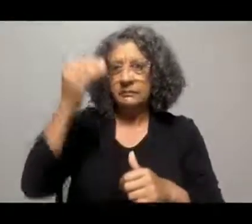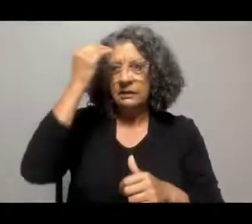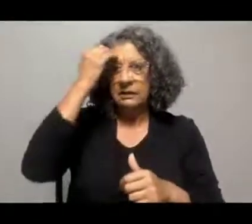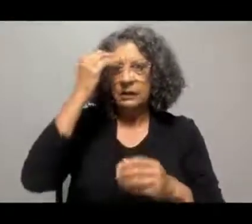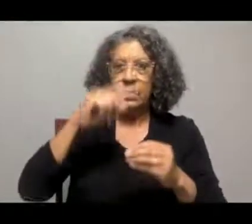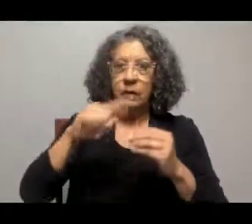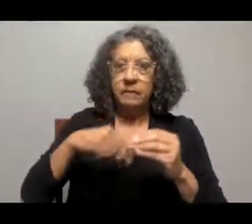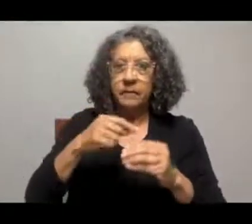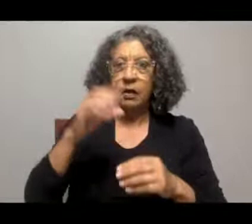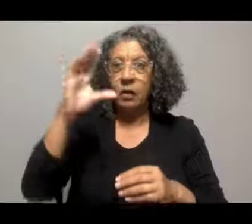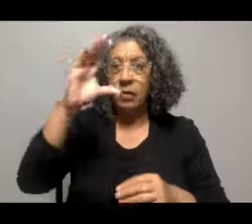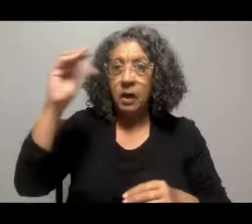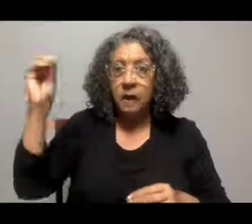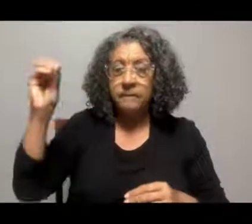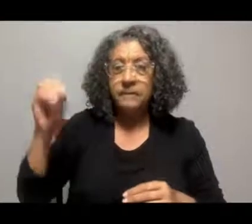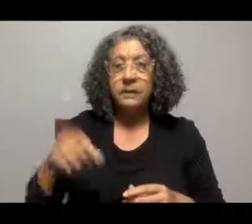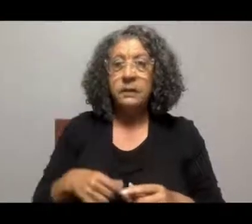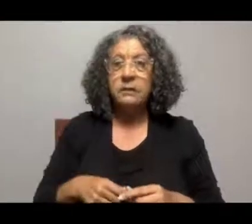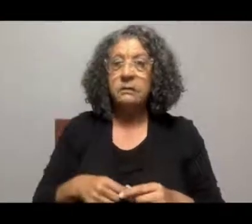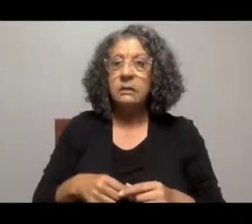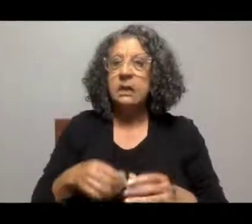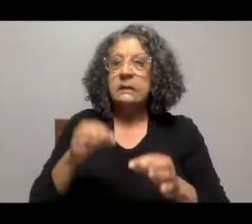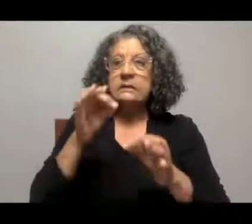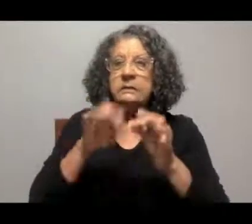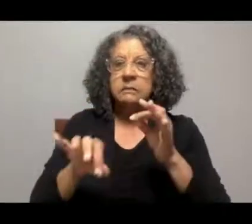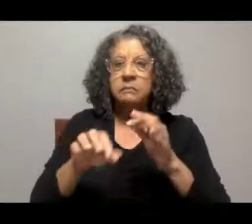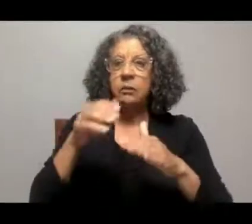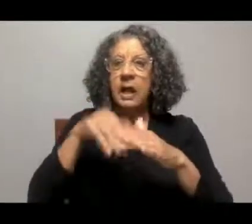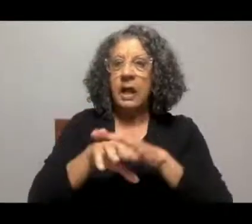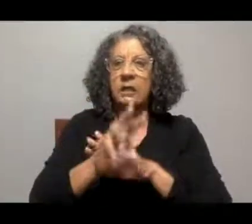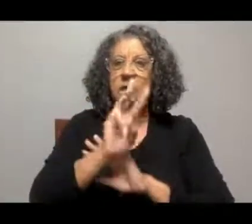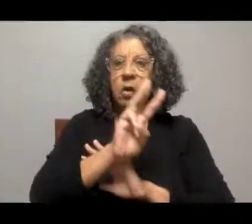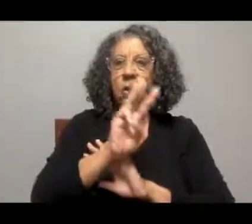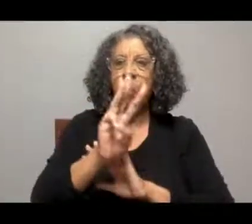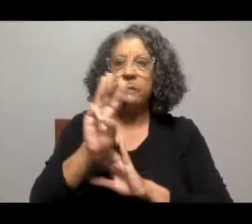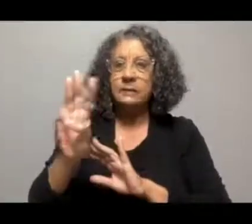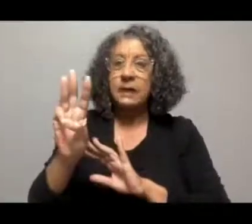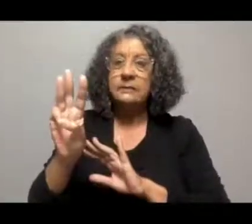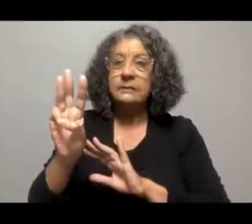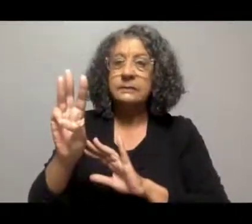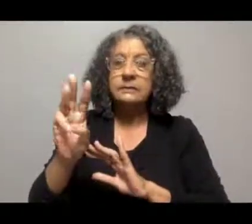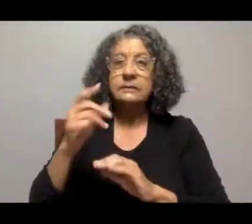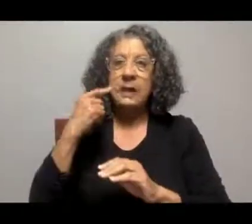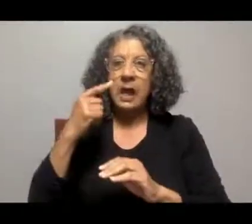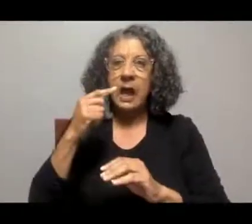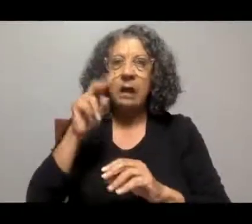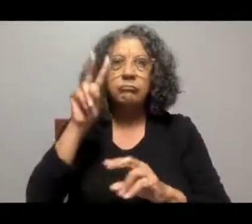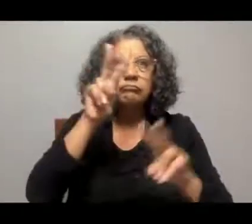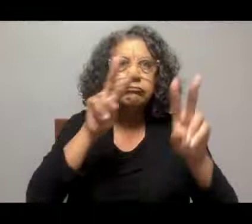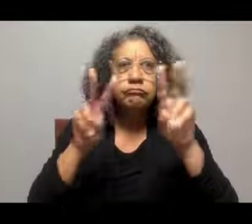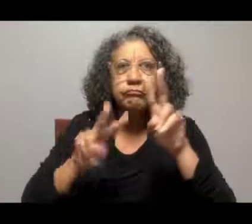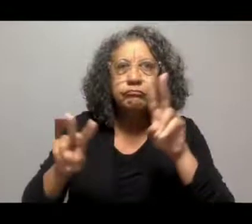First, it's important you know about the company. It's simple. You go to their website